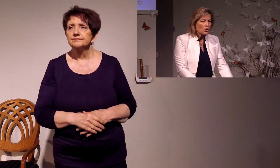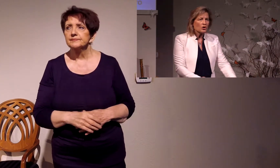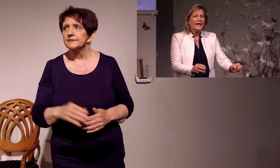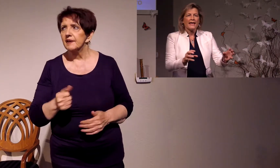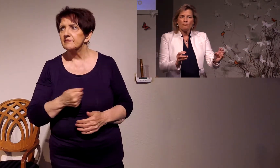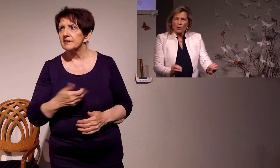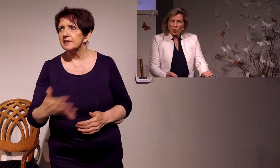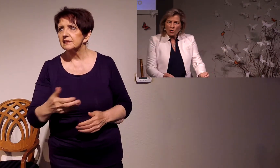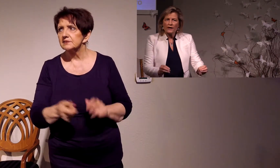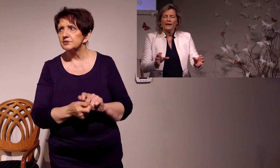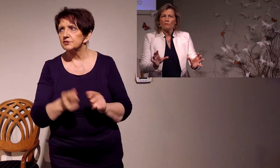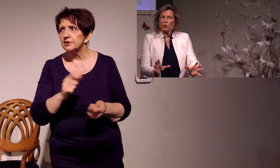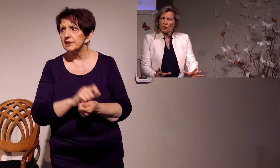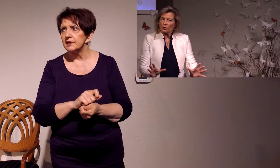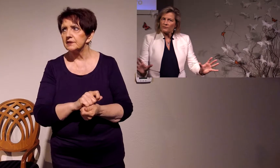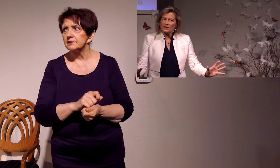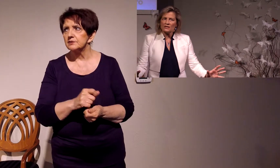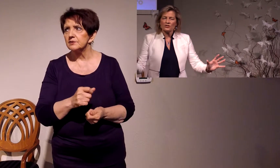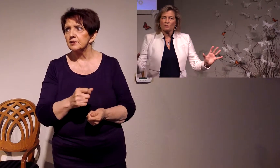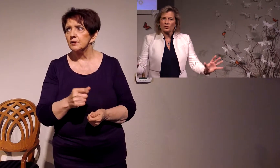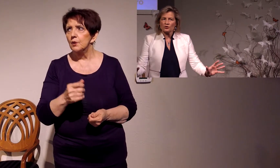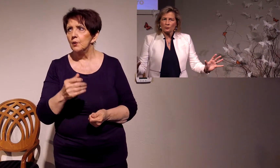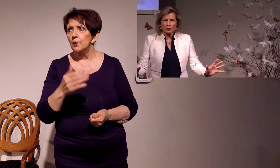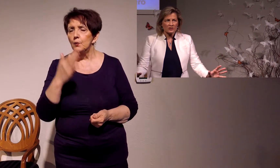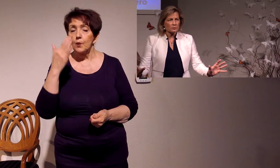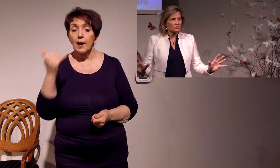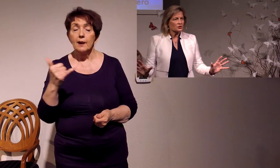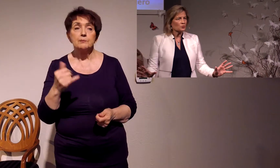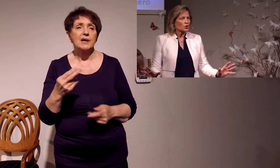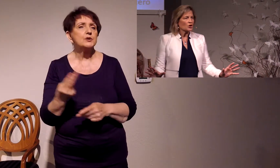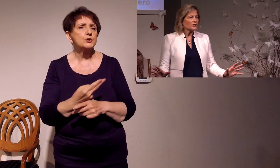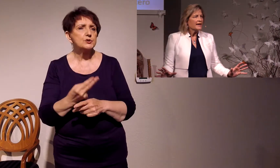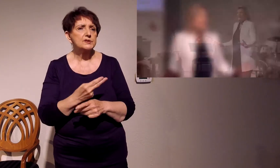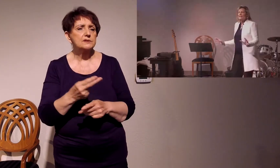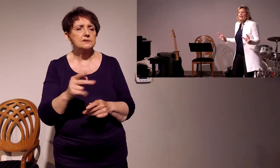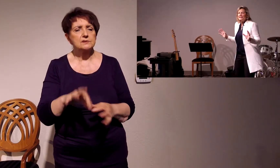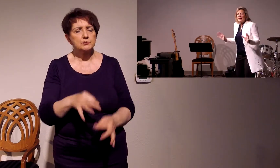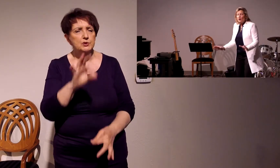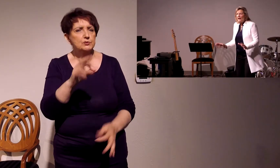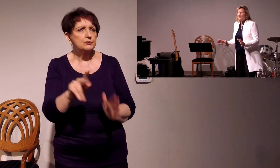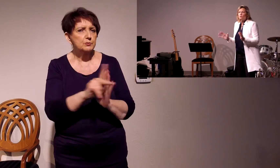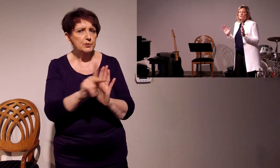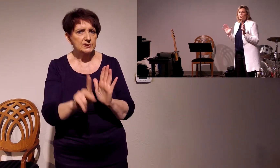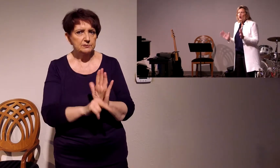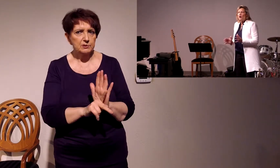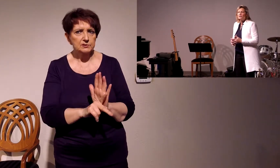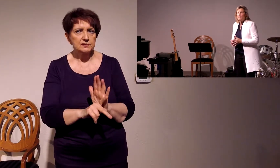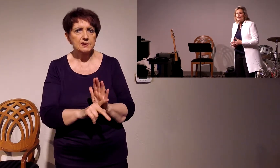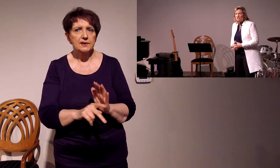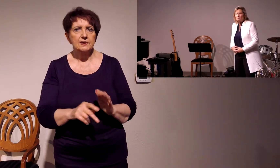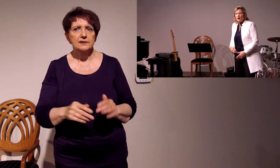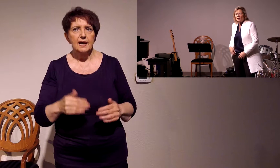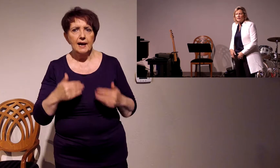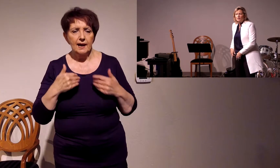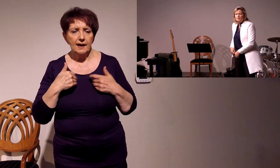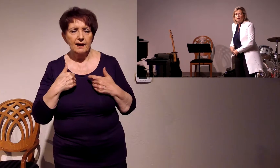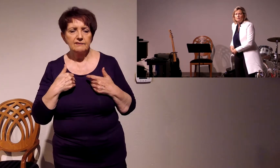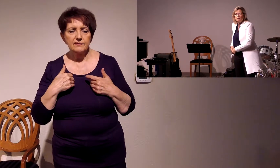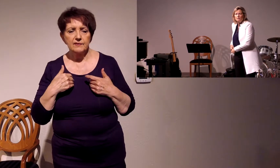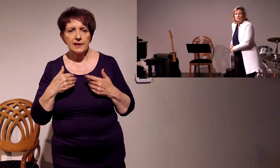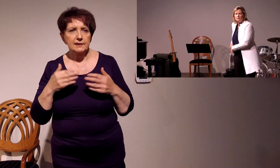putting more and more and more of these spiritual principles to work is I now have what is called the magic